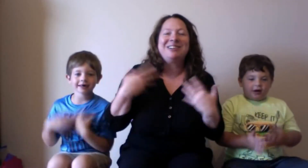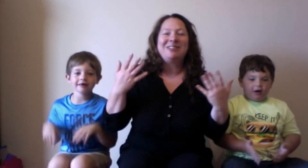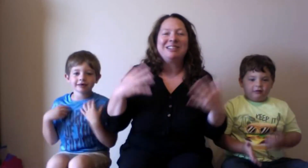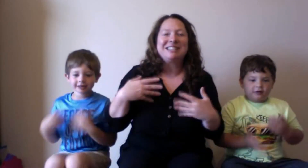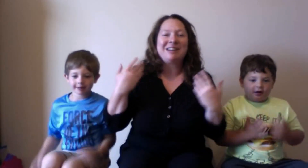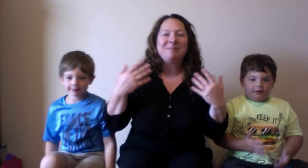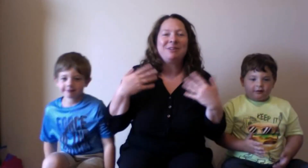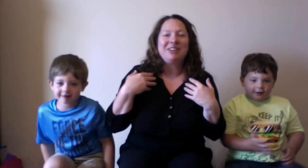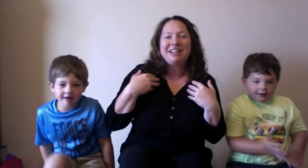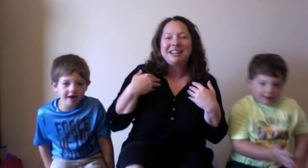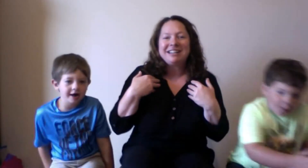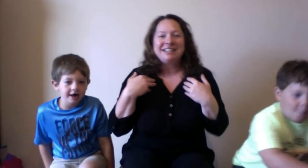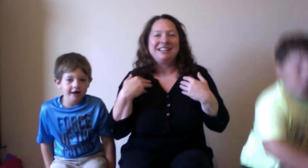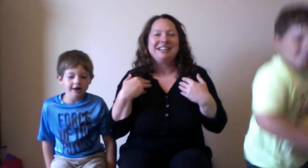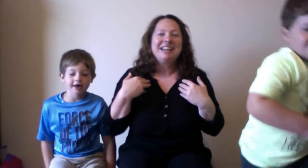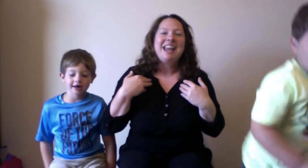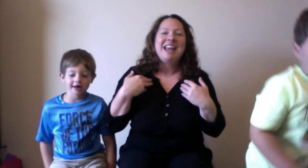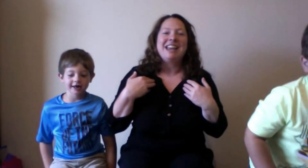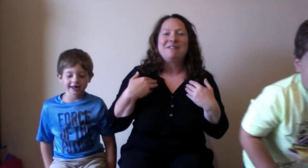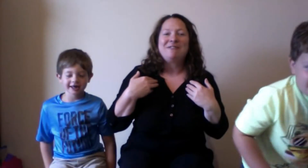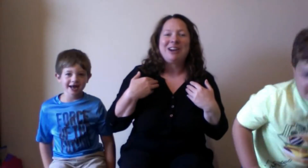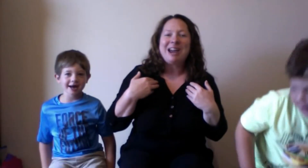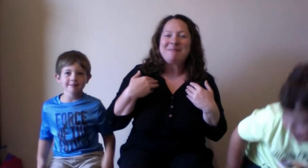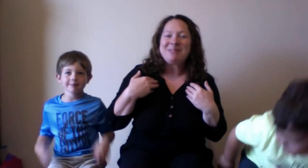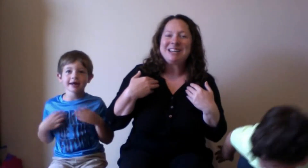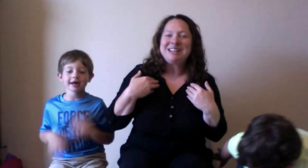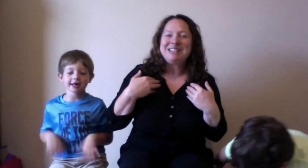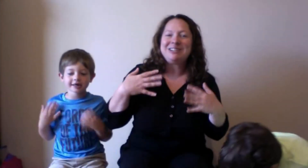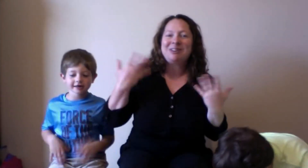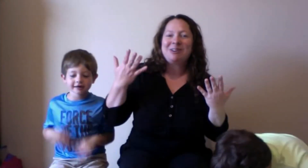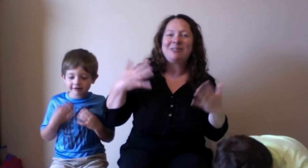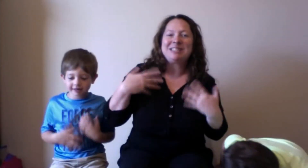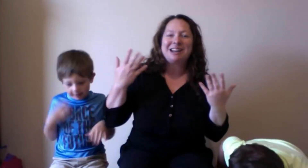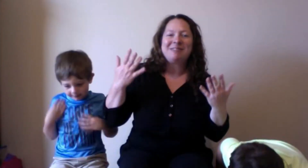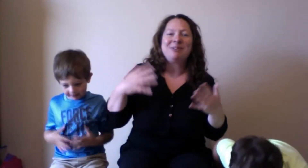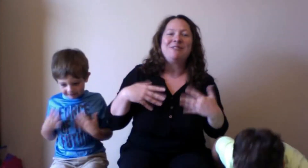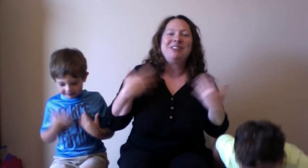it, clap your feet. If you're happy and you know it, your feet.